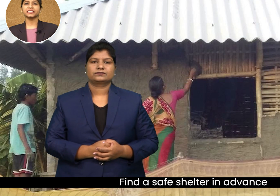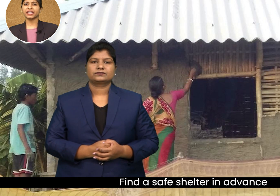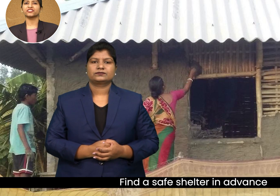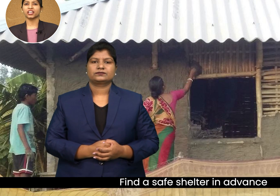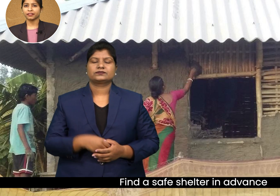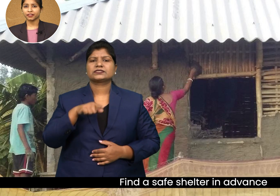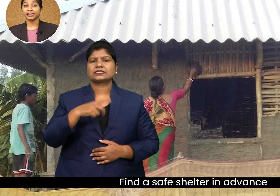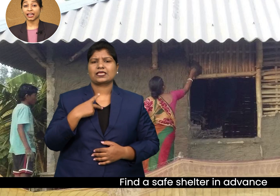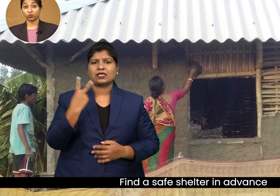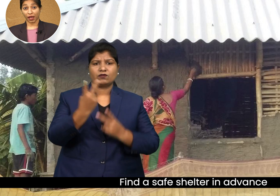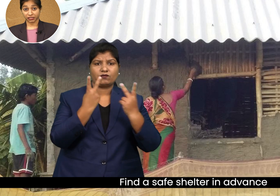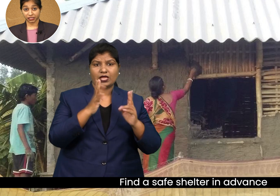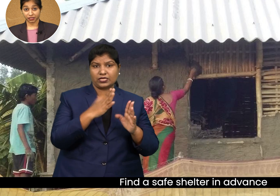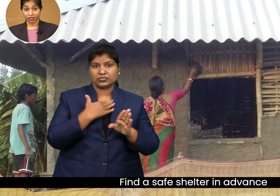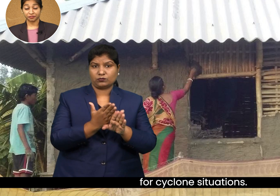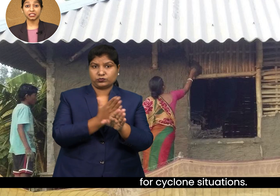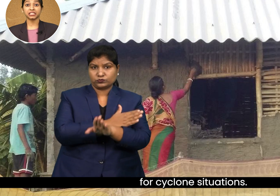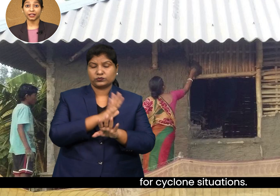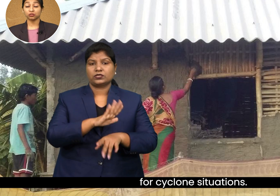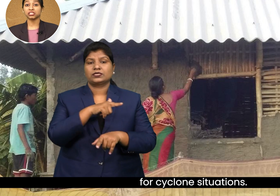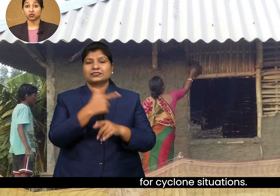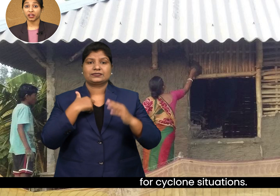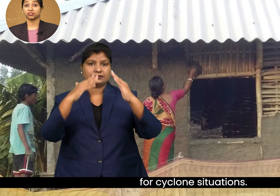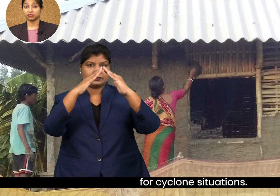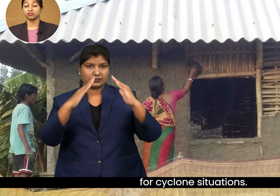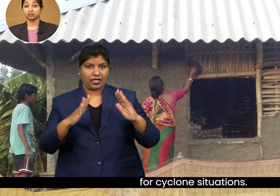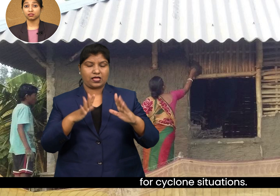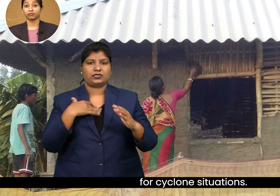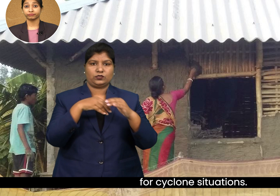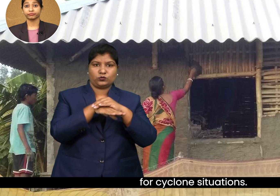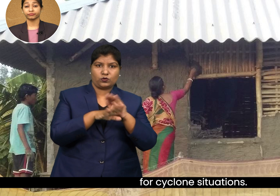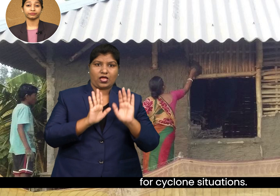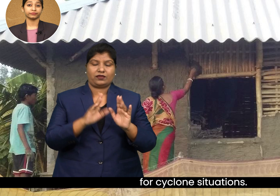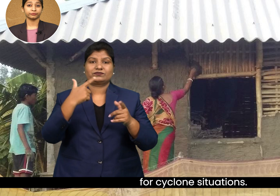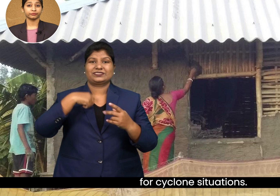Find a safe shelter in advance for cyclone situations.